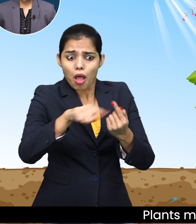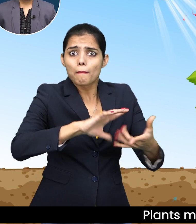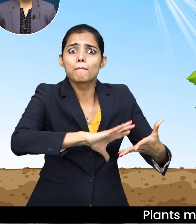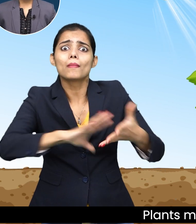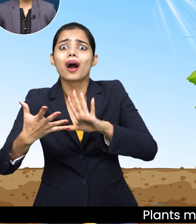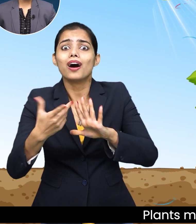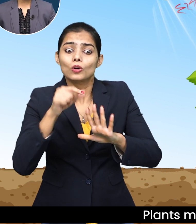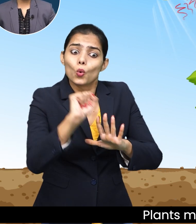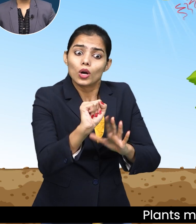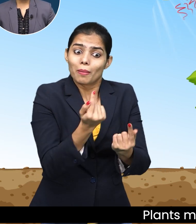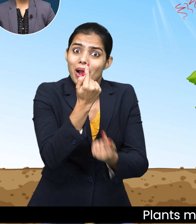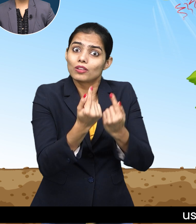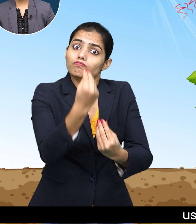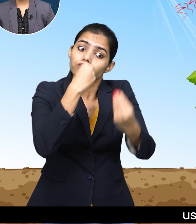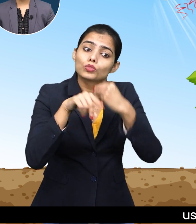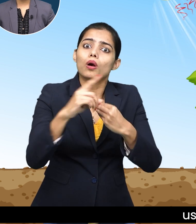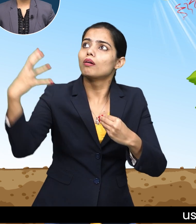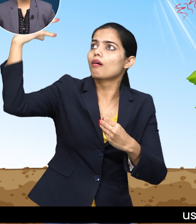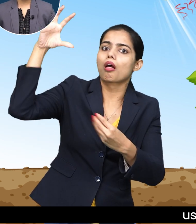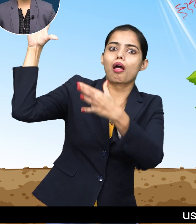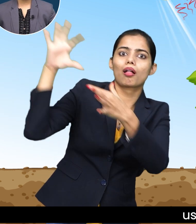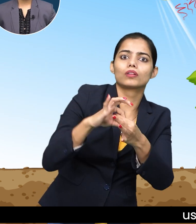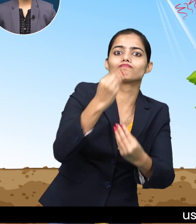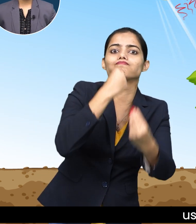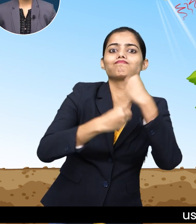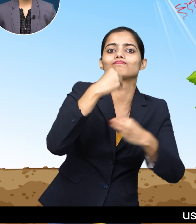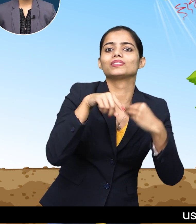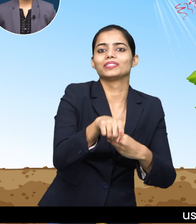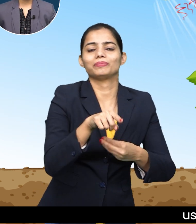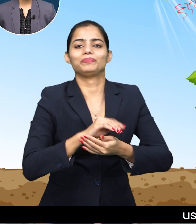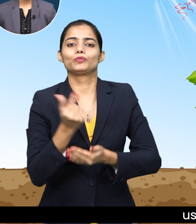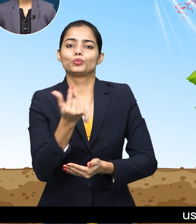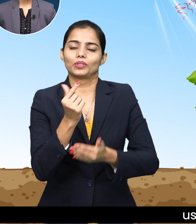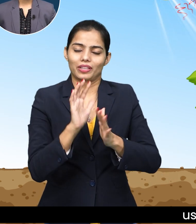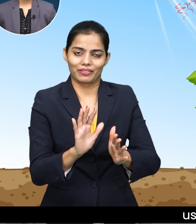Plants make their own food using sunlight.